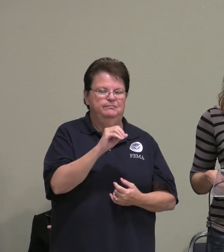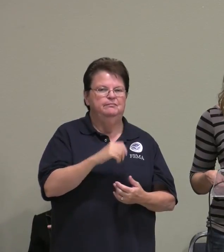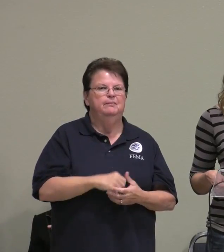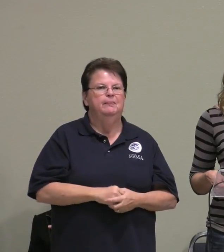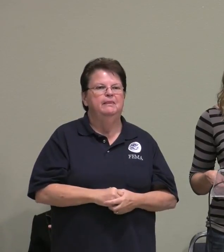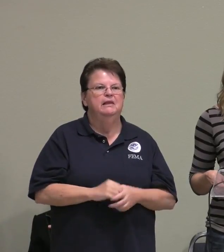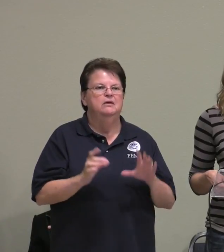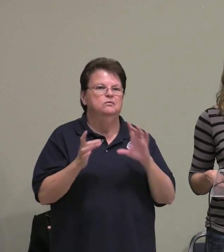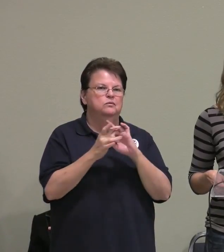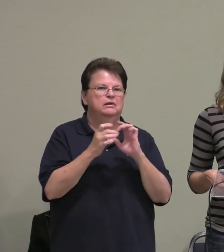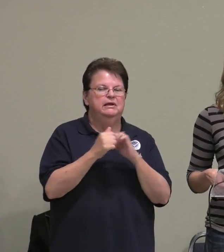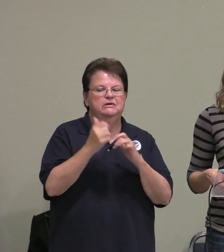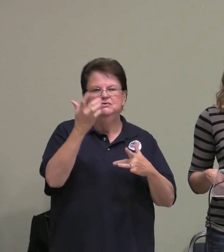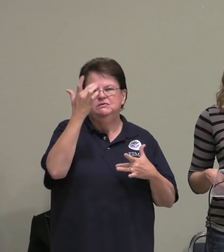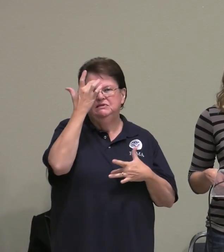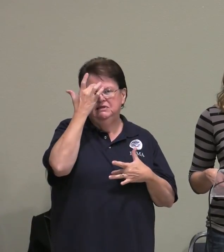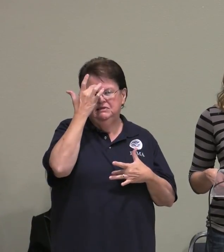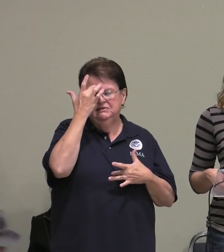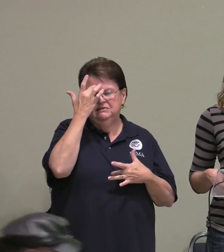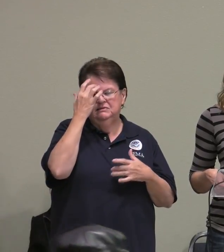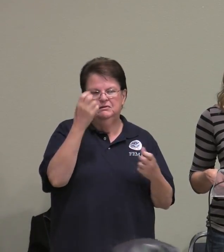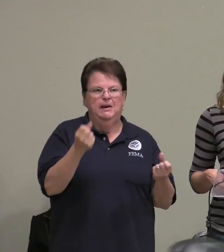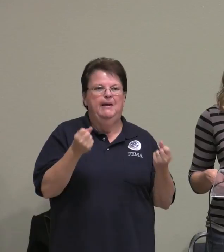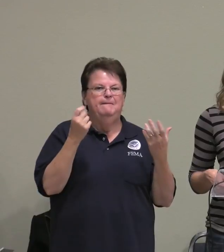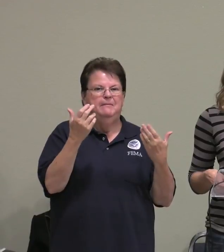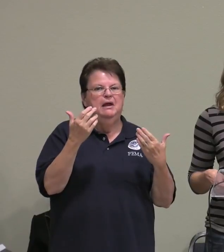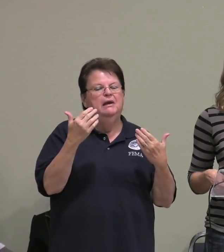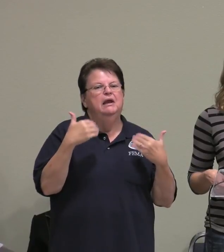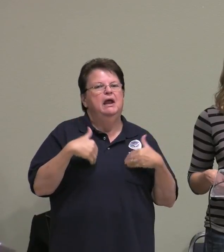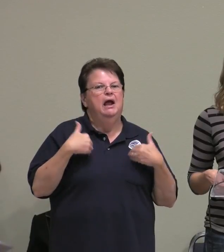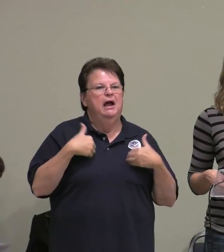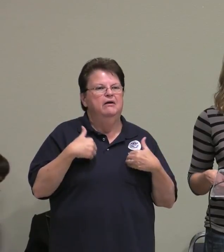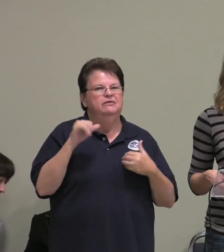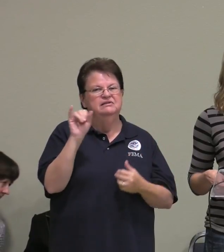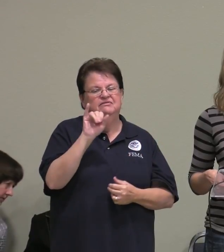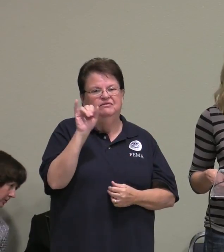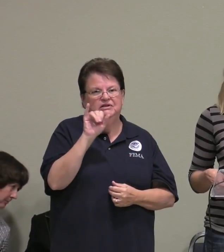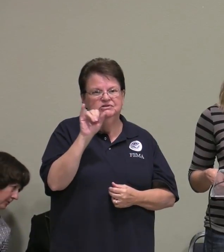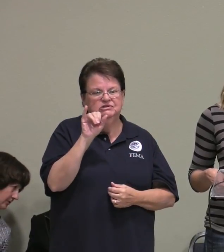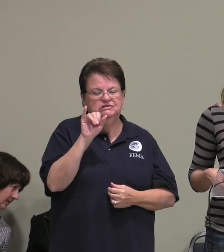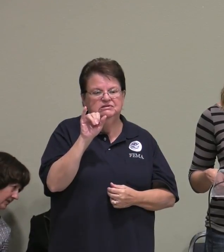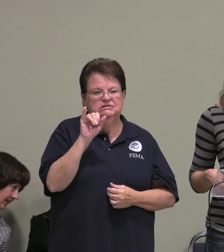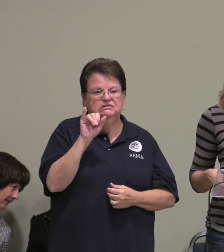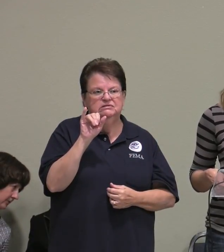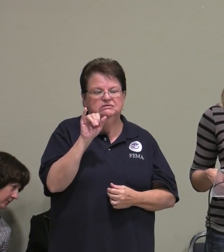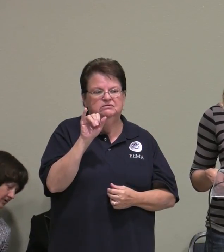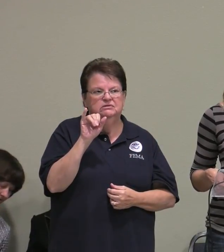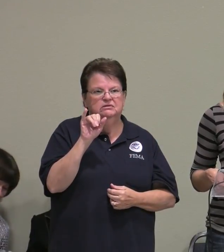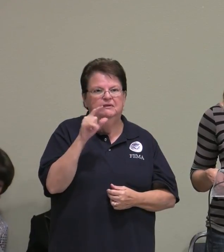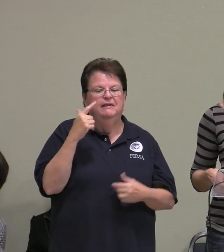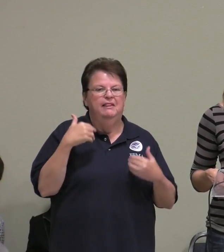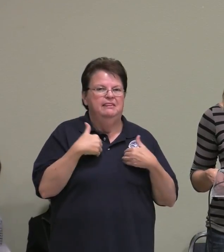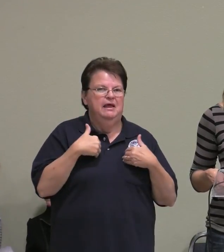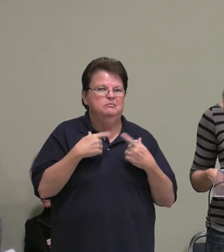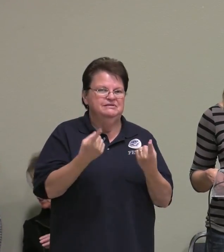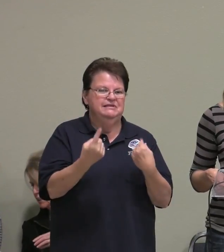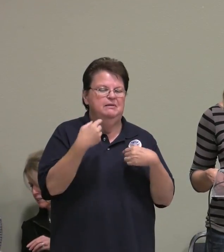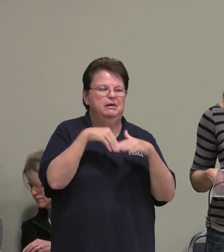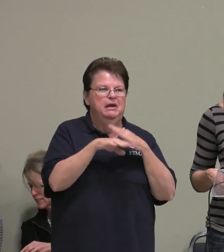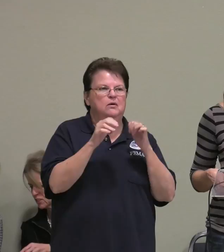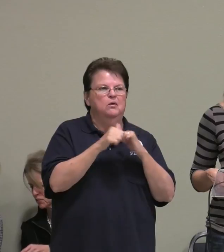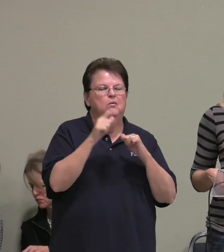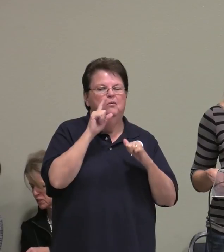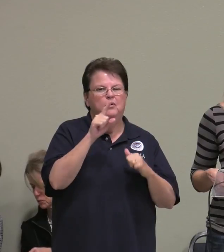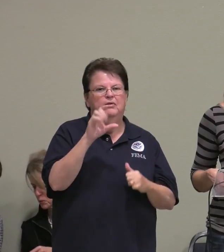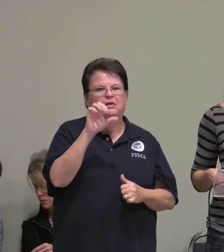In regards to sickness a lot of these upper respiratory infections are infections that the animals came in with with